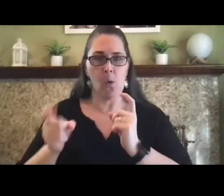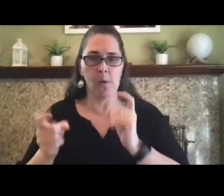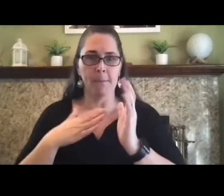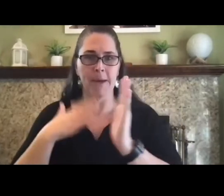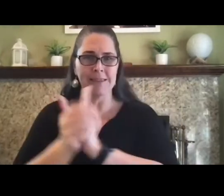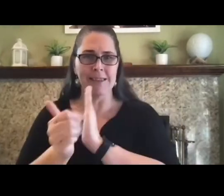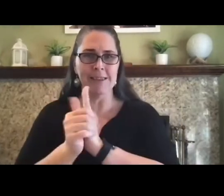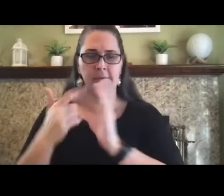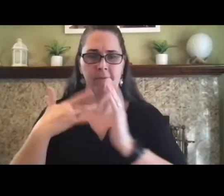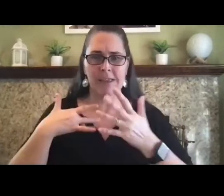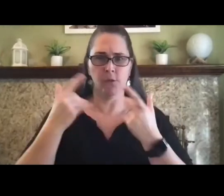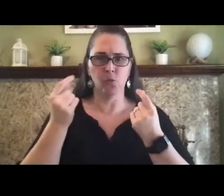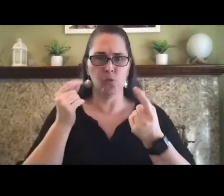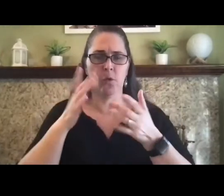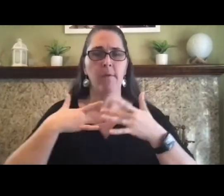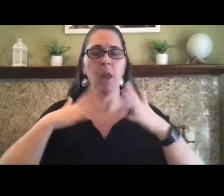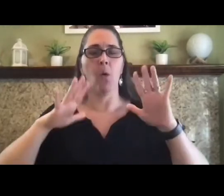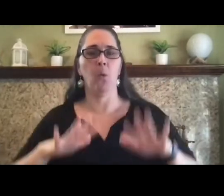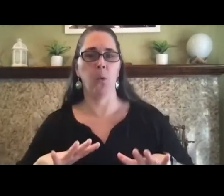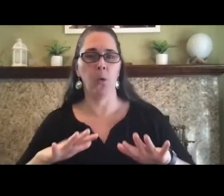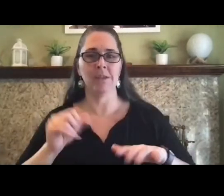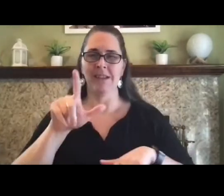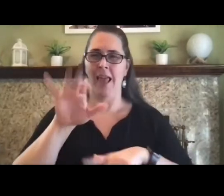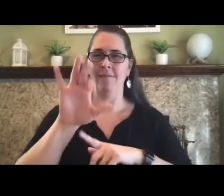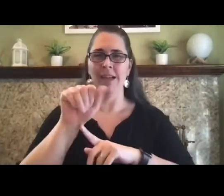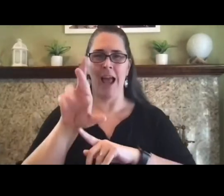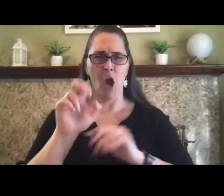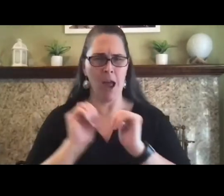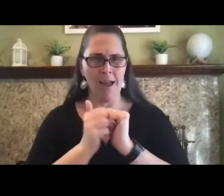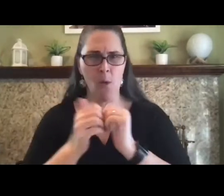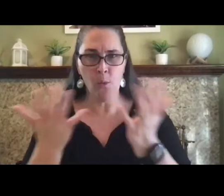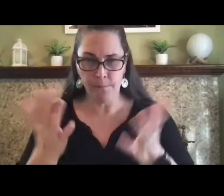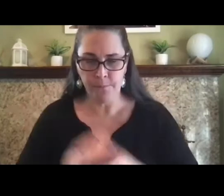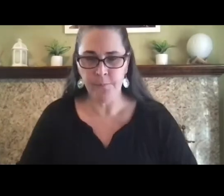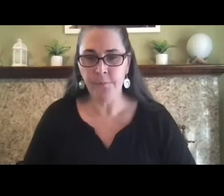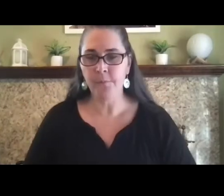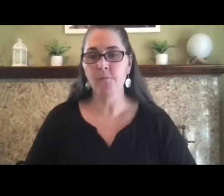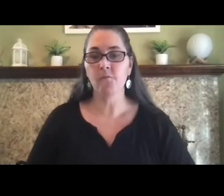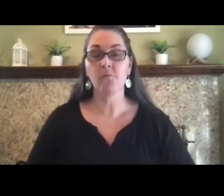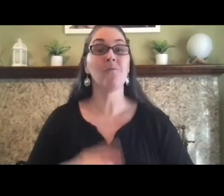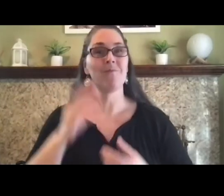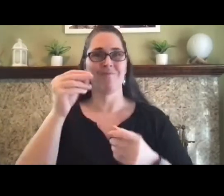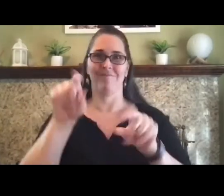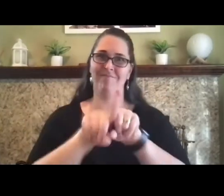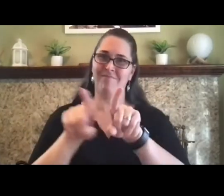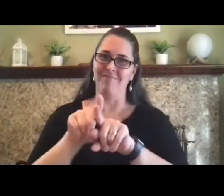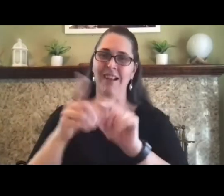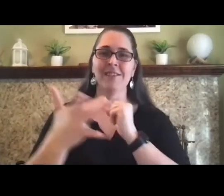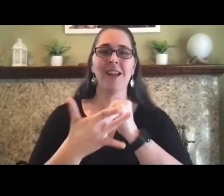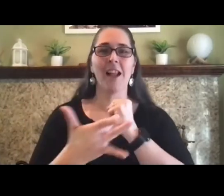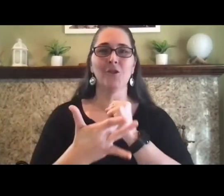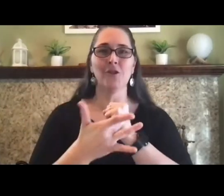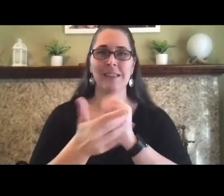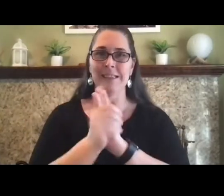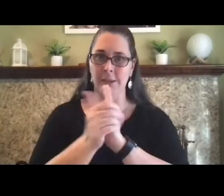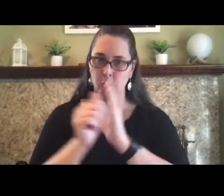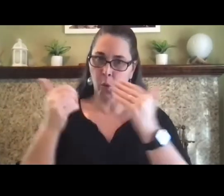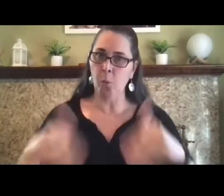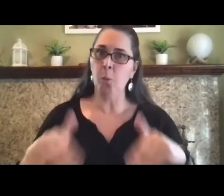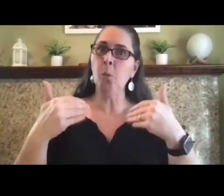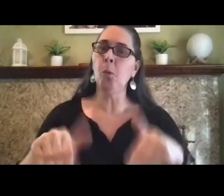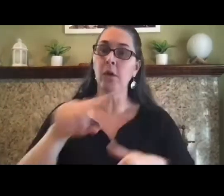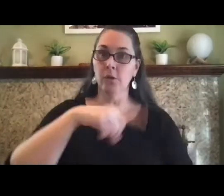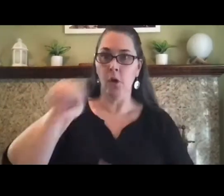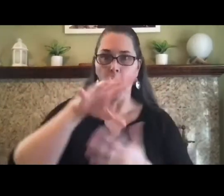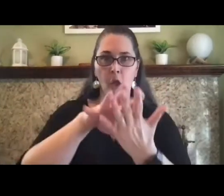there's too much to do or handle. How do I manage these feelings and cope with the stress? How can I implement self-care? Also,